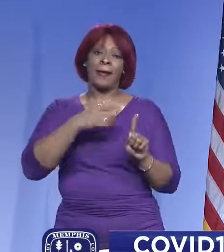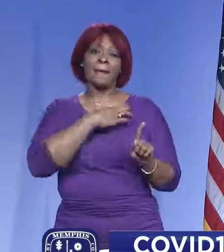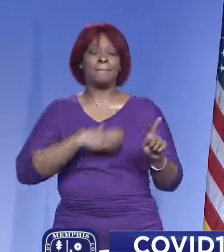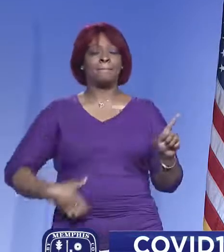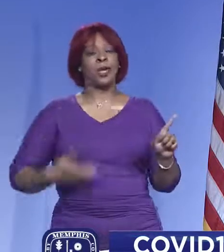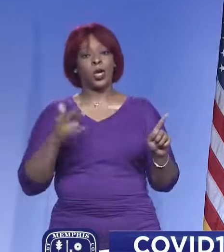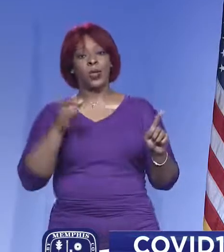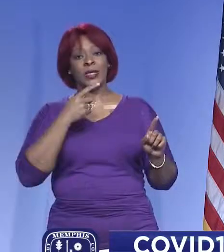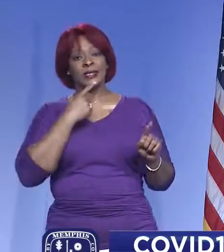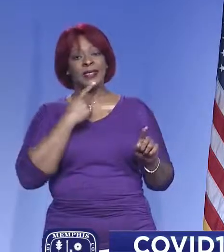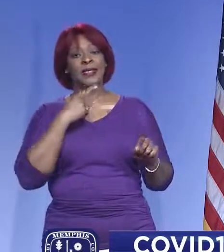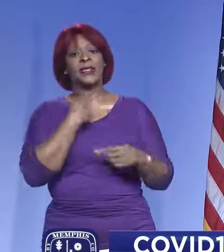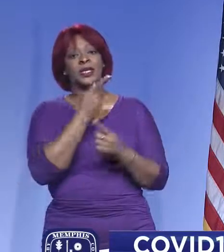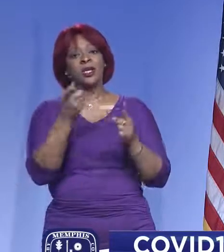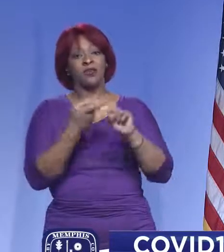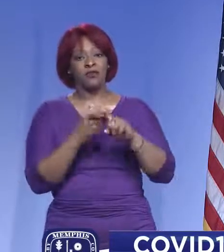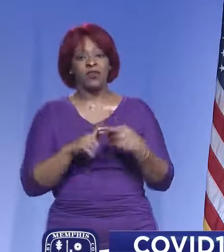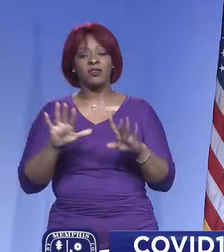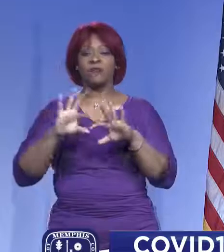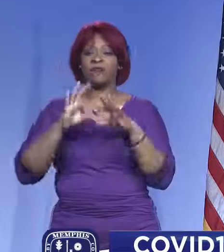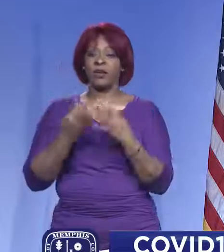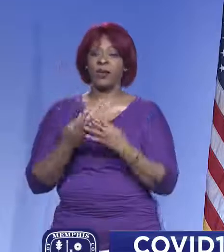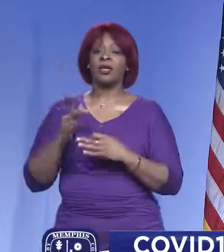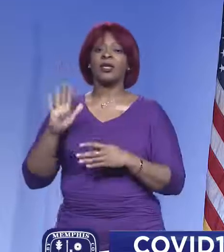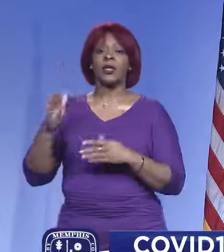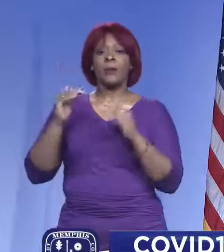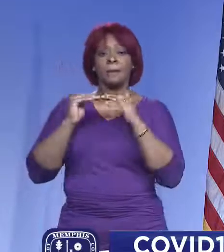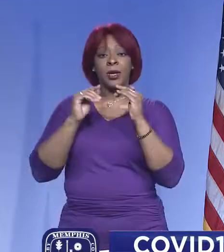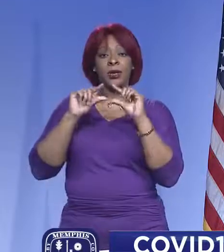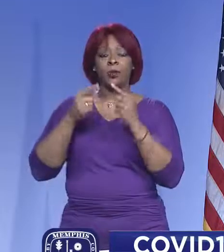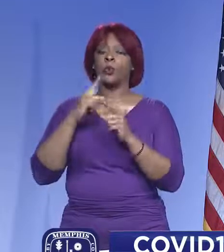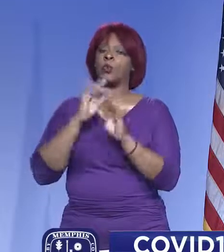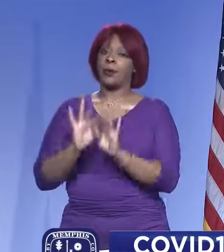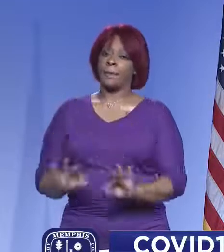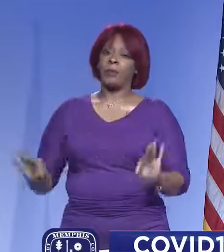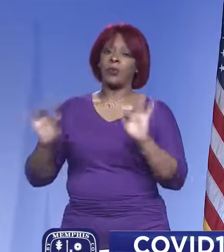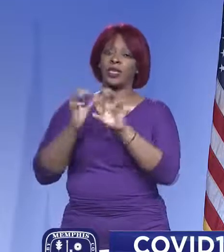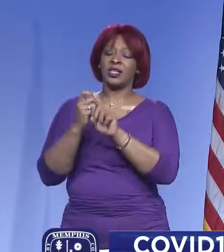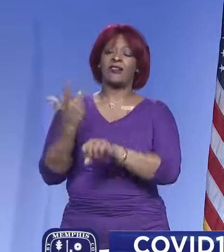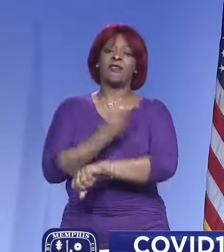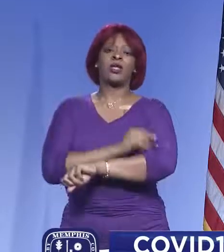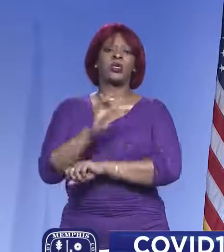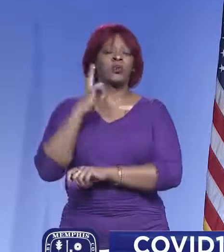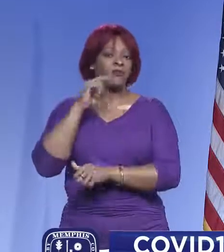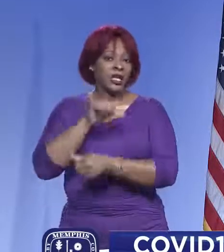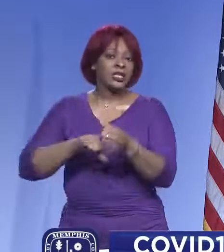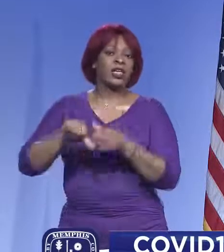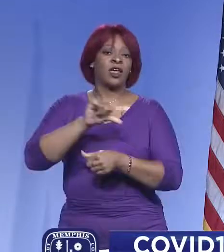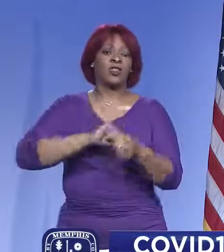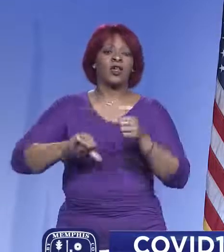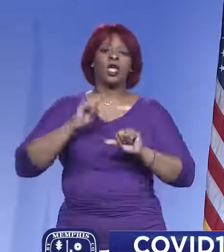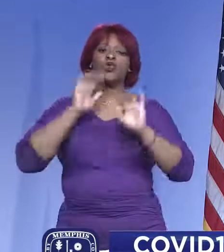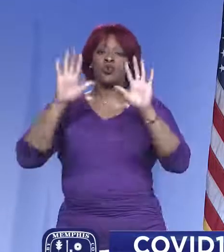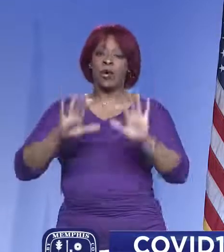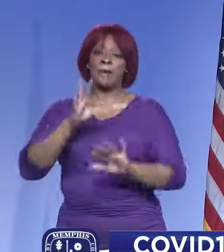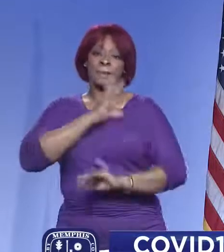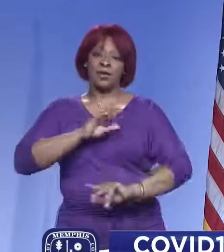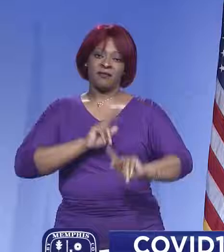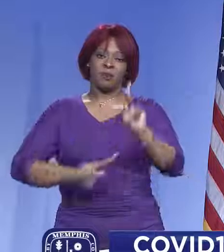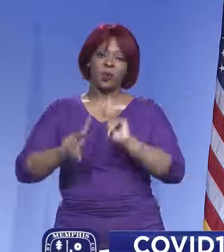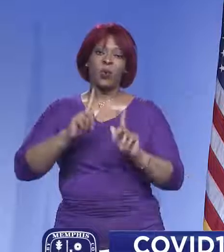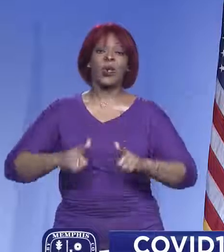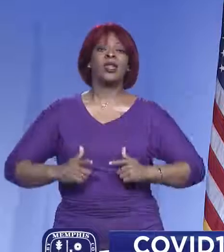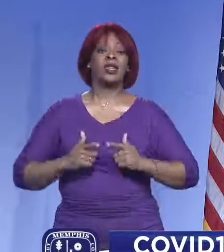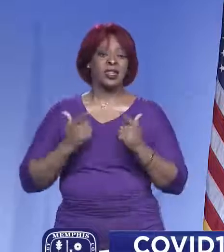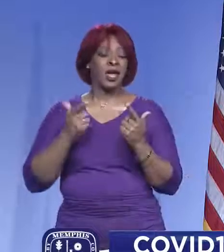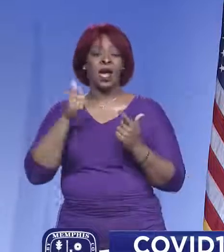said. Tell your friends and your family and the folks in your peer group that it's important to do this and do it for each other. And it's a great benefit for folks who wouldn't otherwise